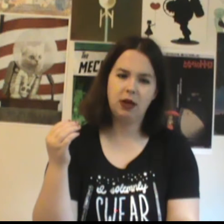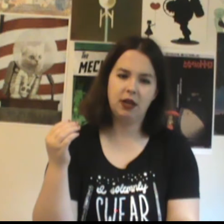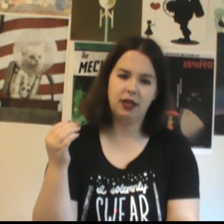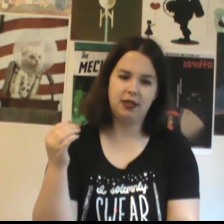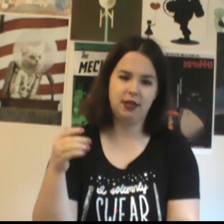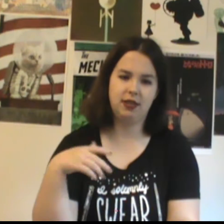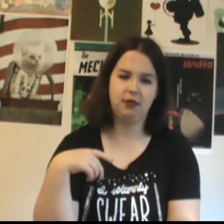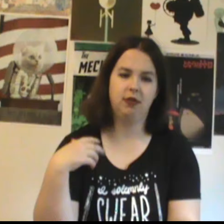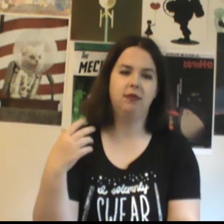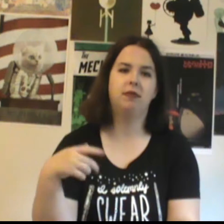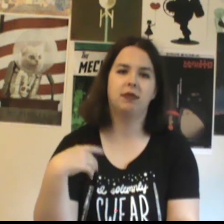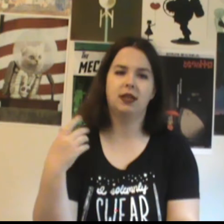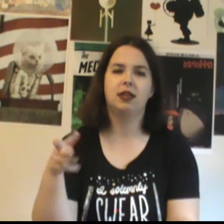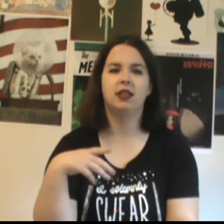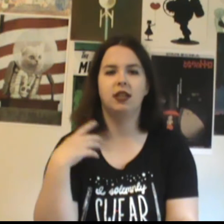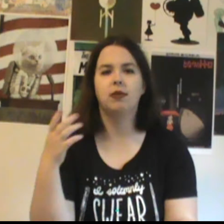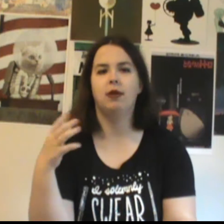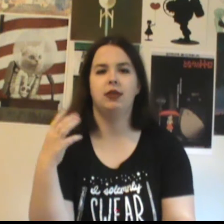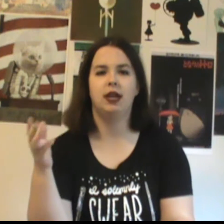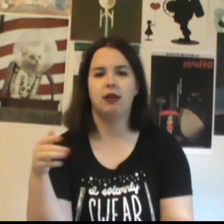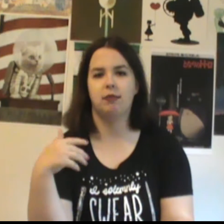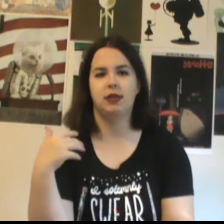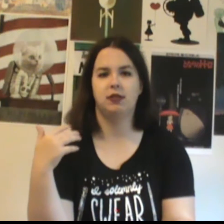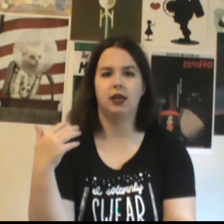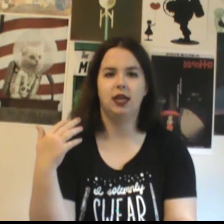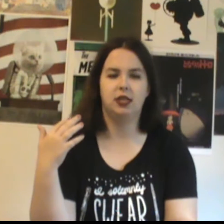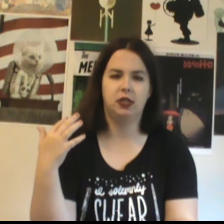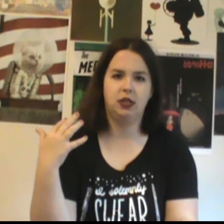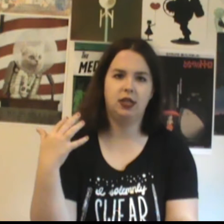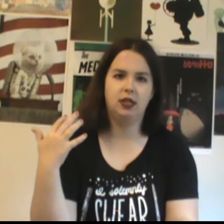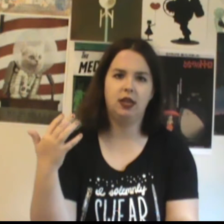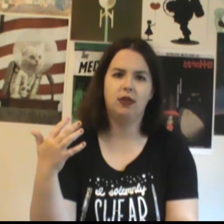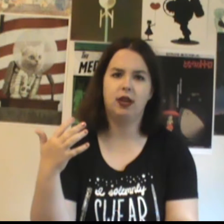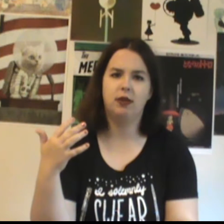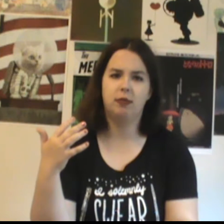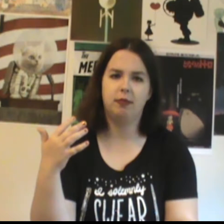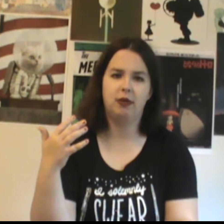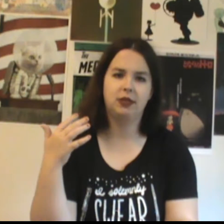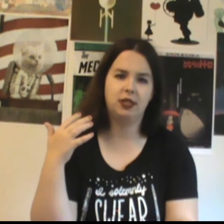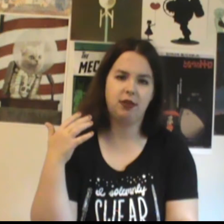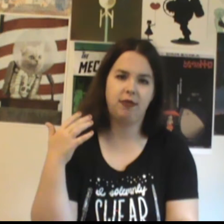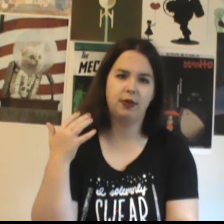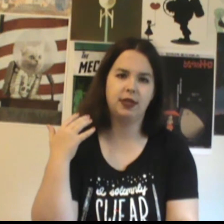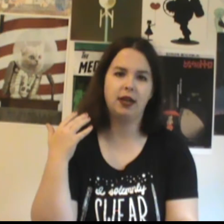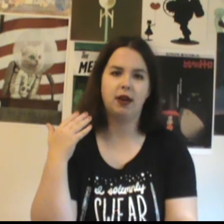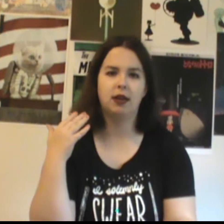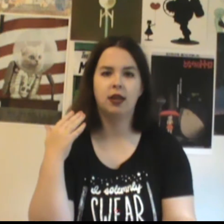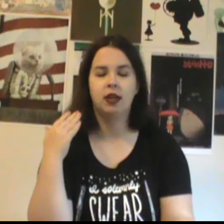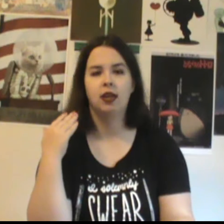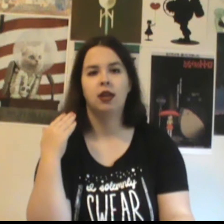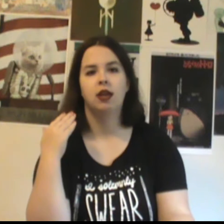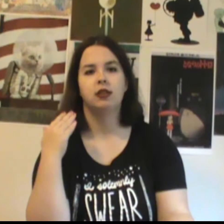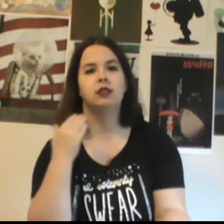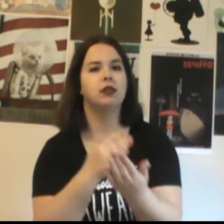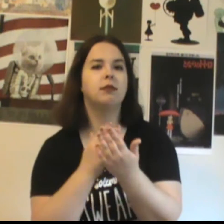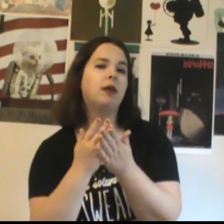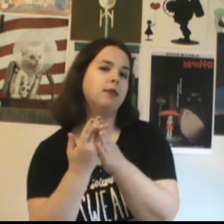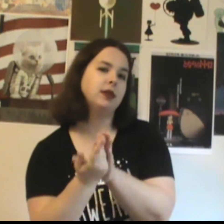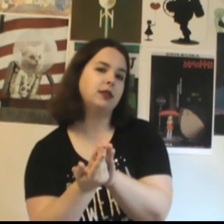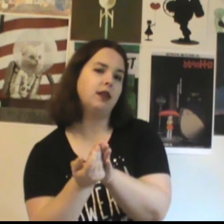Where it did sort of continue on with the era of mystery and continued on mostly just focusing on certain members of